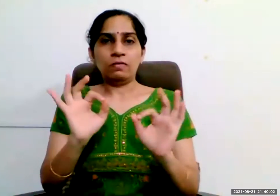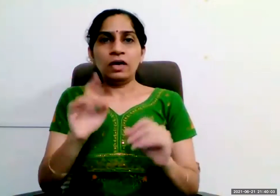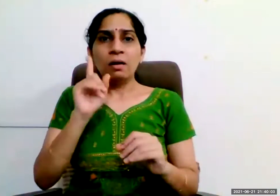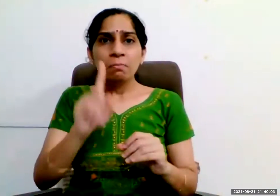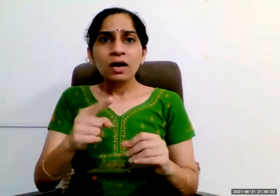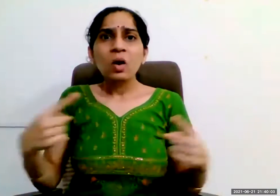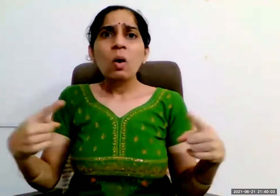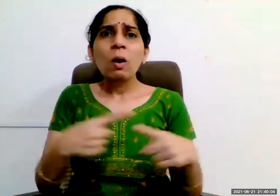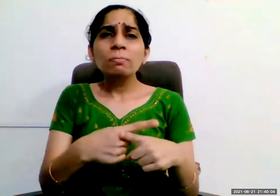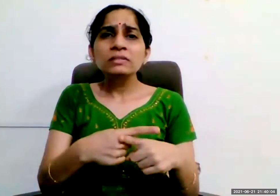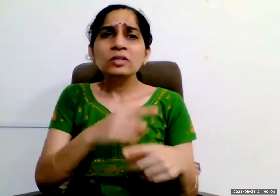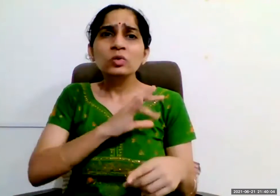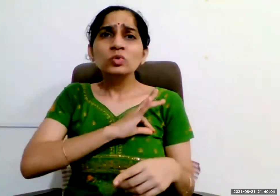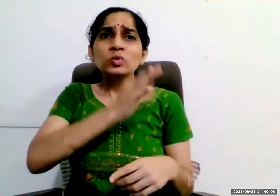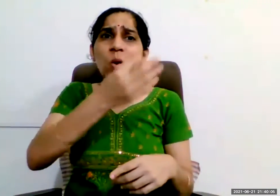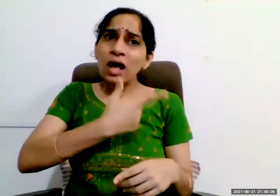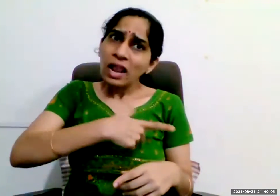So the mathematics is not correct.